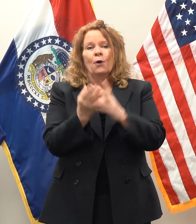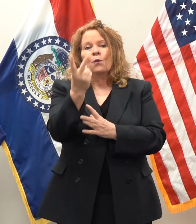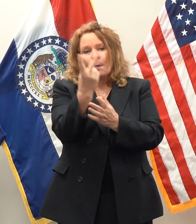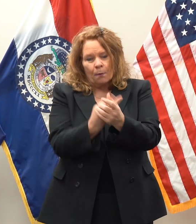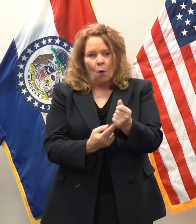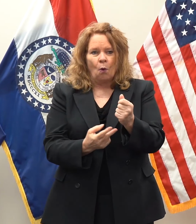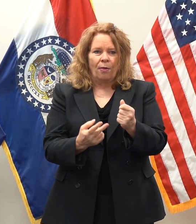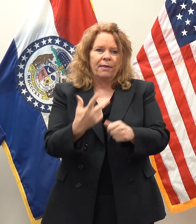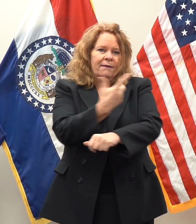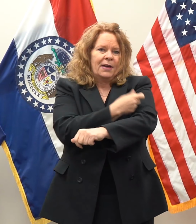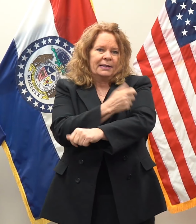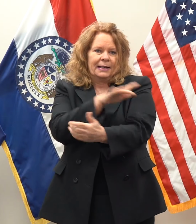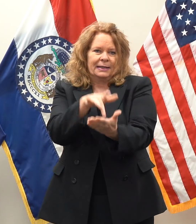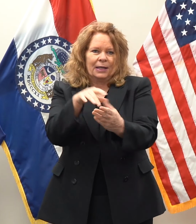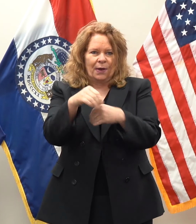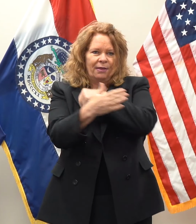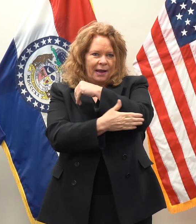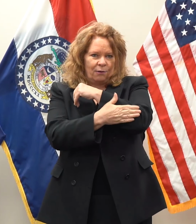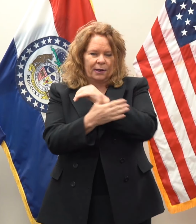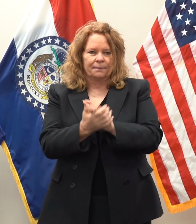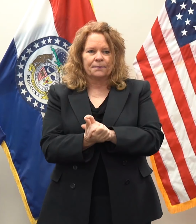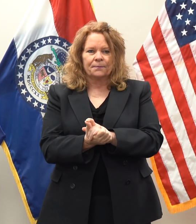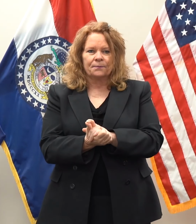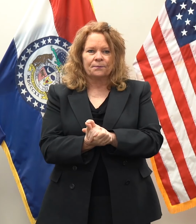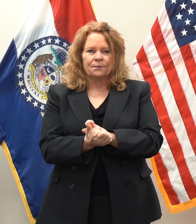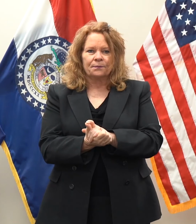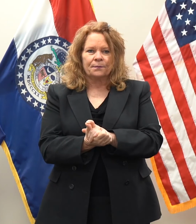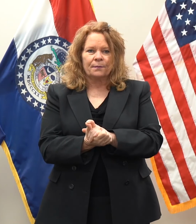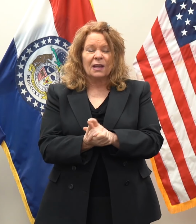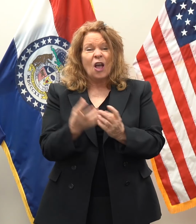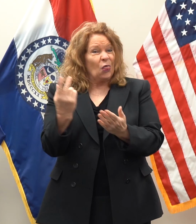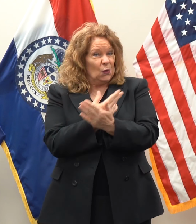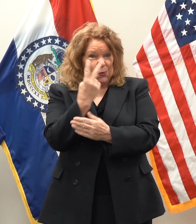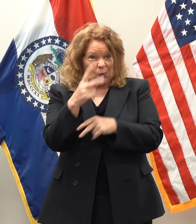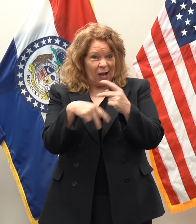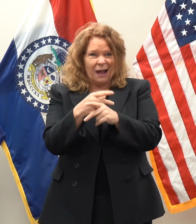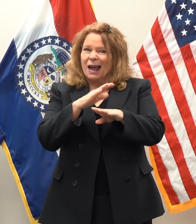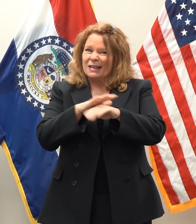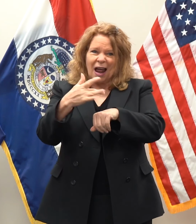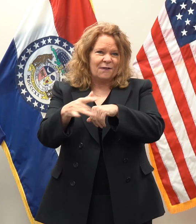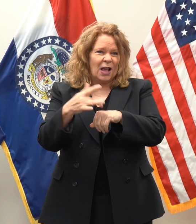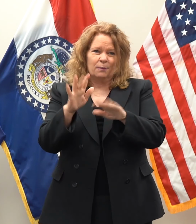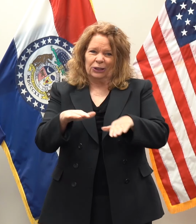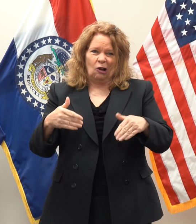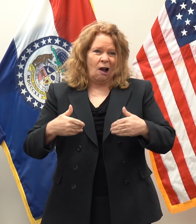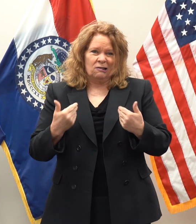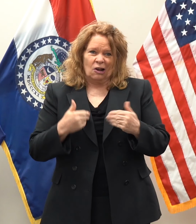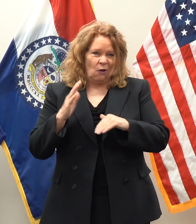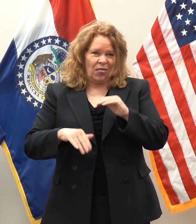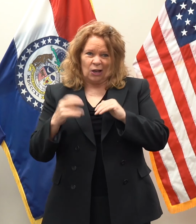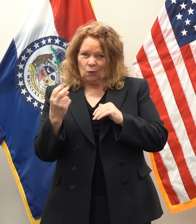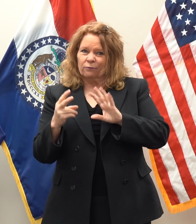county vaccination centers. While neither of the two versions has been approved for children younger than 12, we still